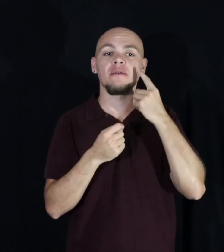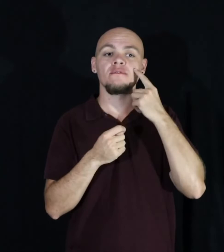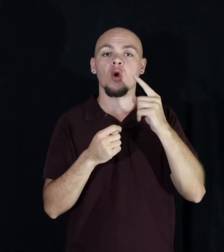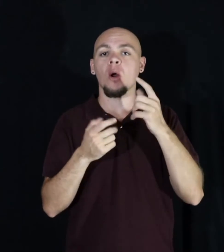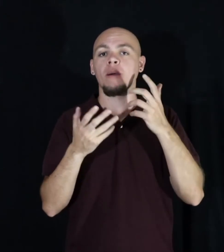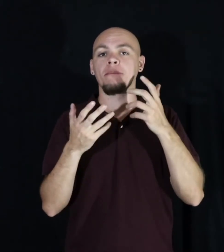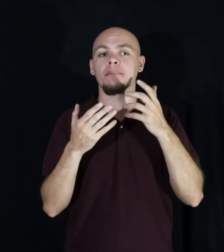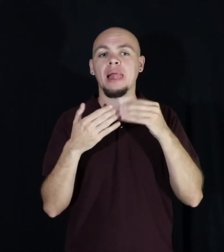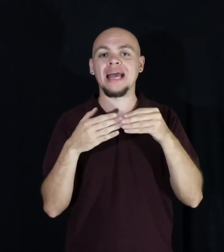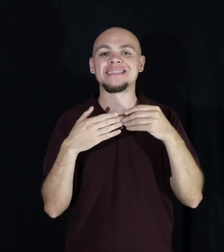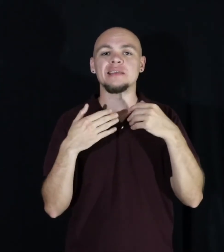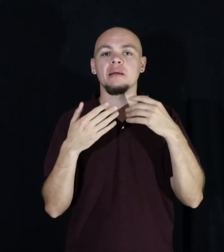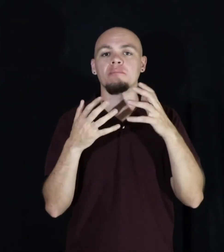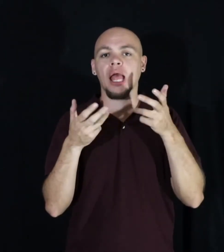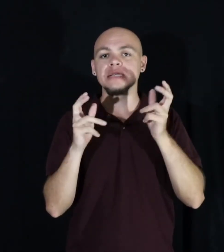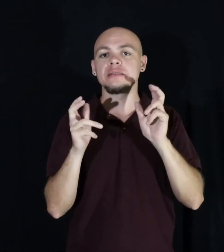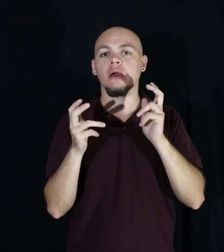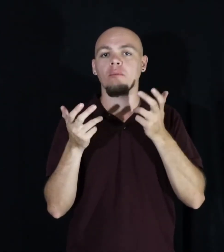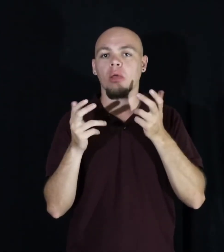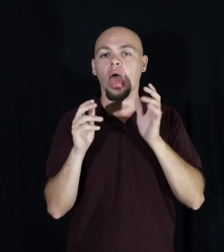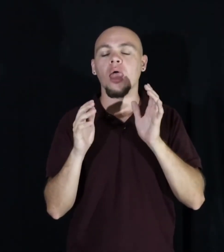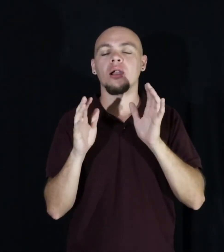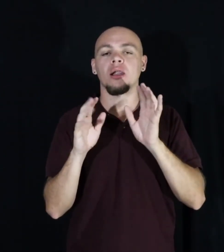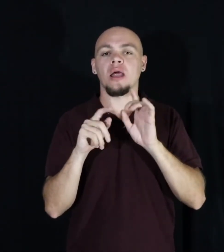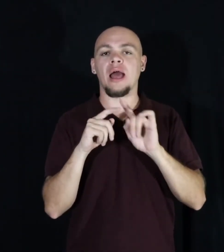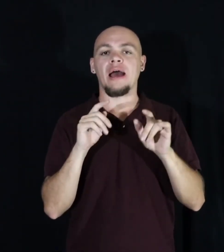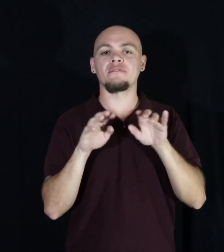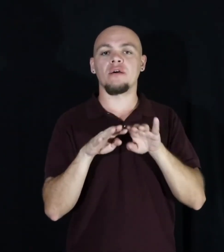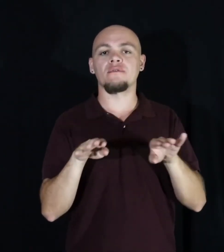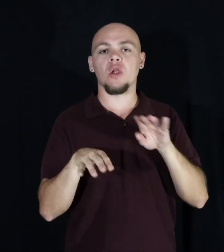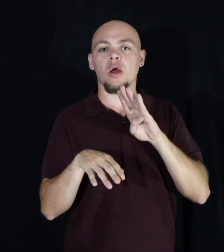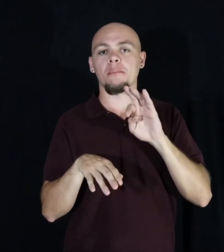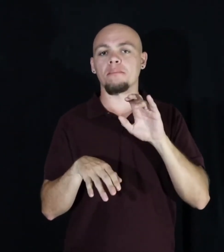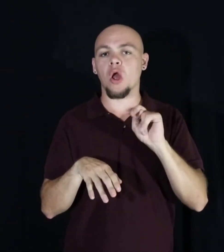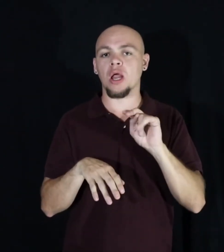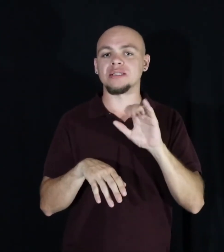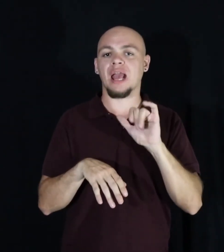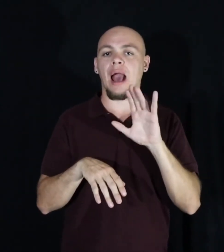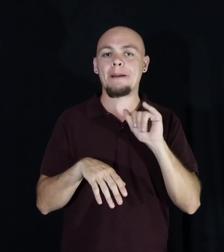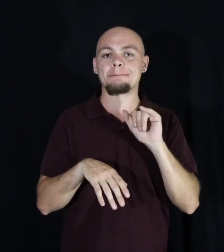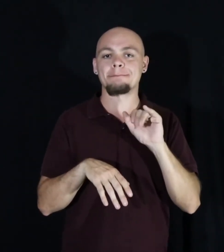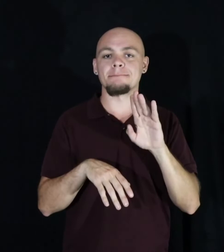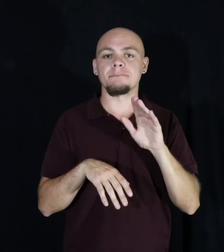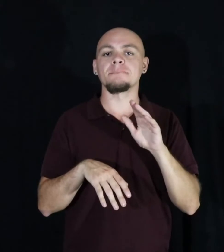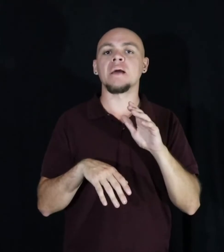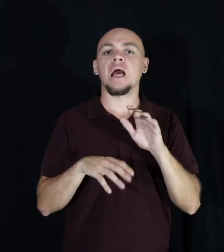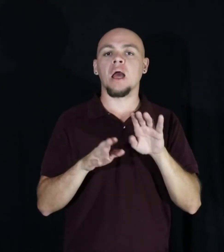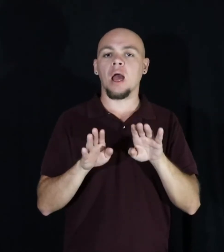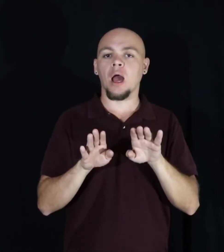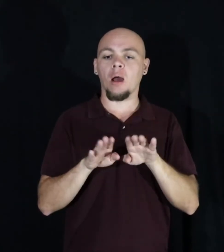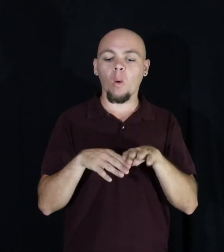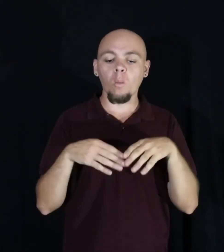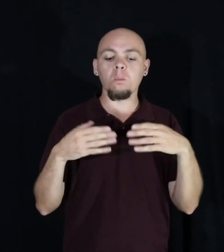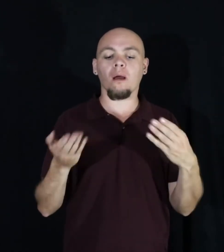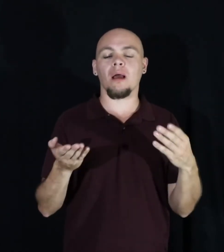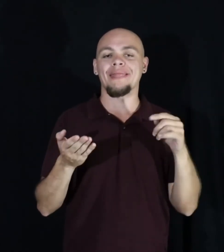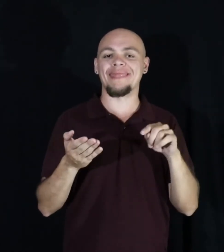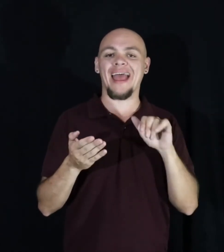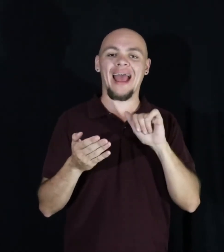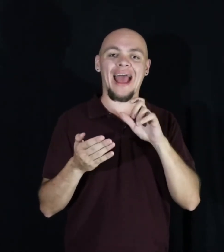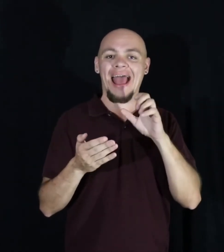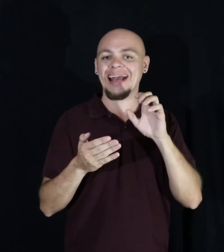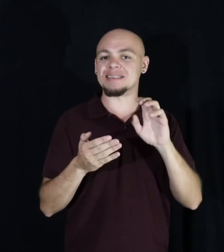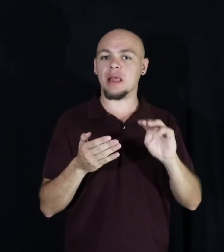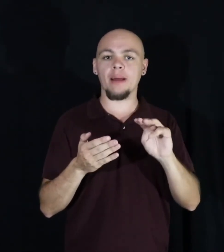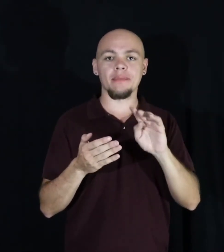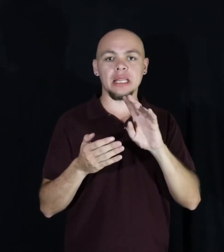and stuff, and I got a floor burn right here, and I was scared. Man. I opened up my present, and that actually already did, but we